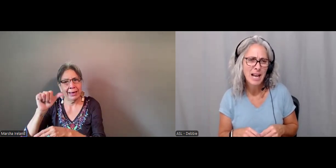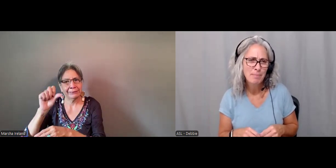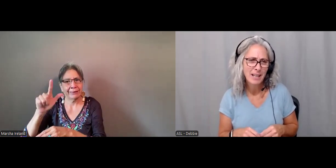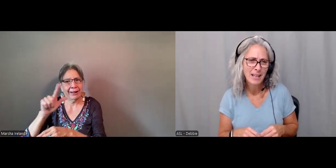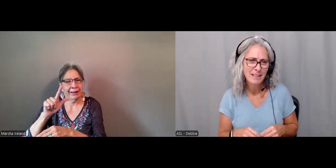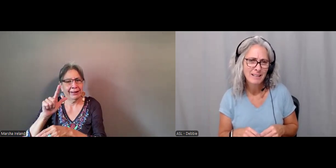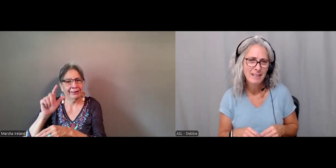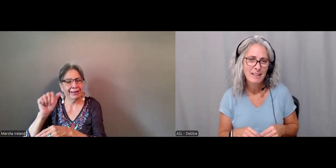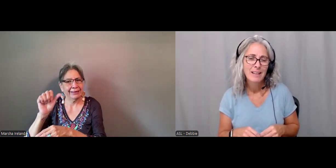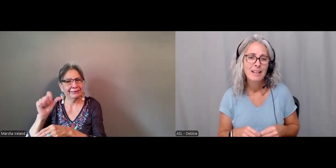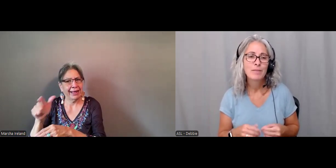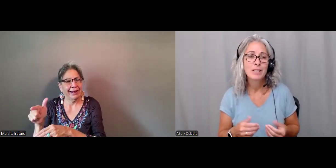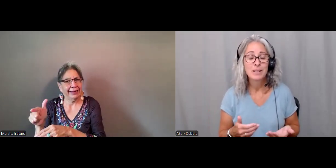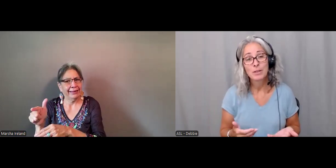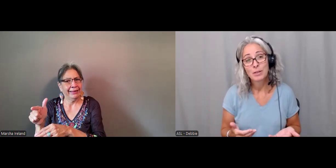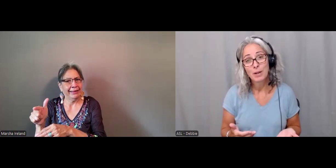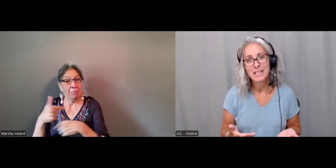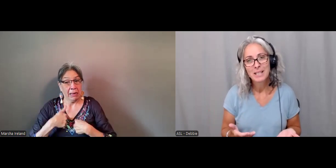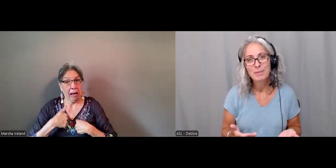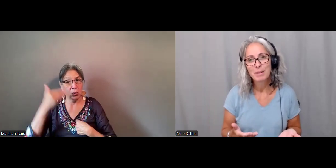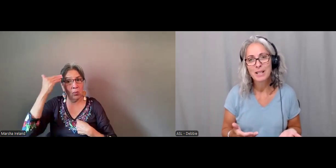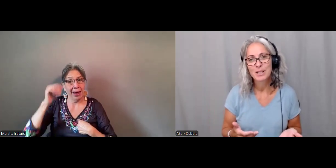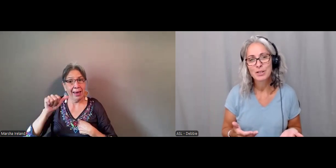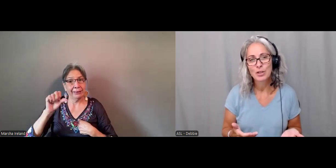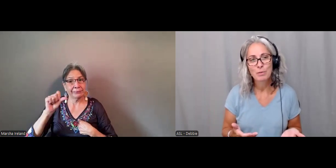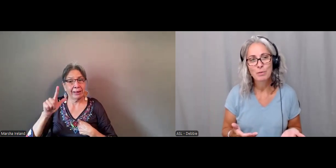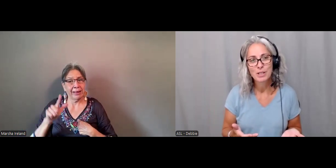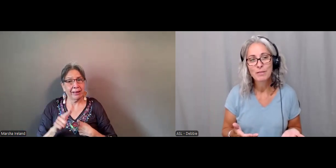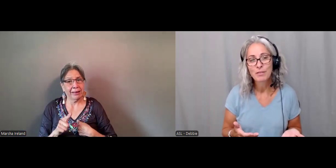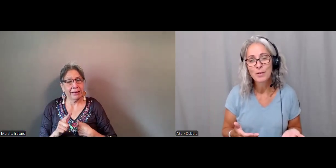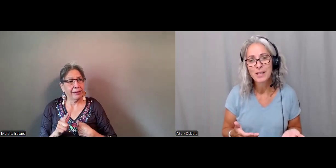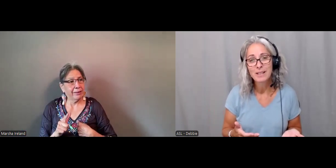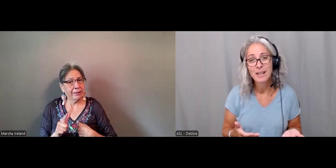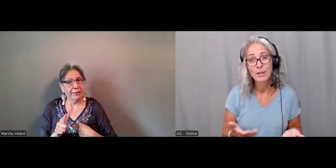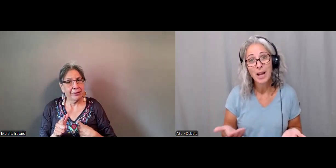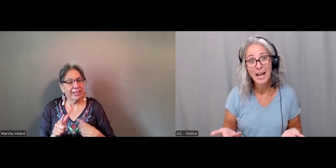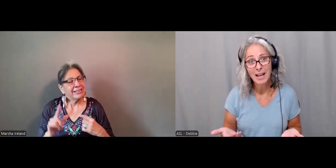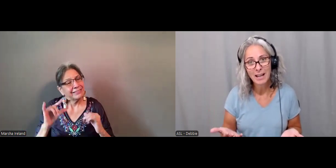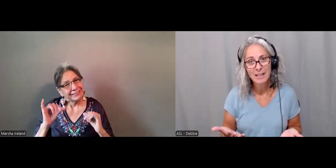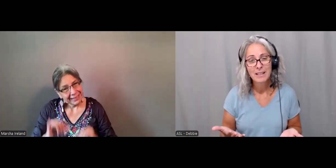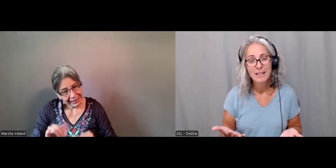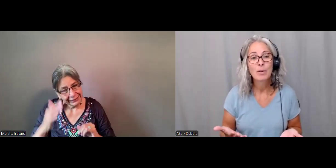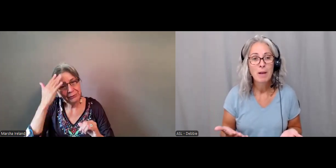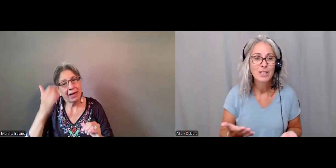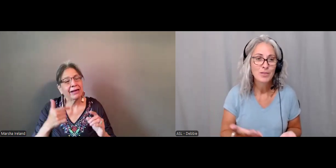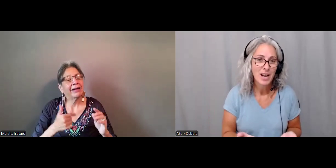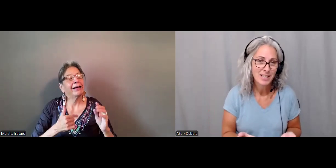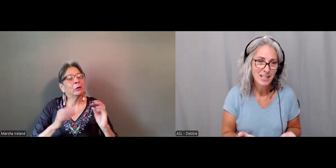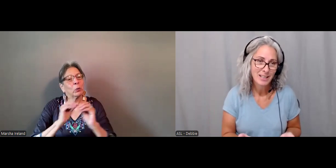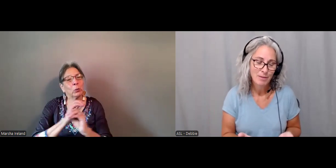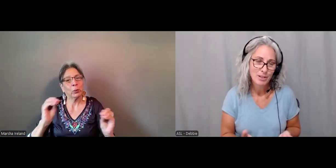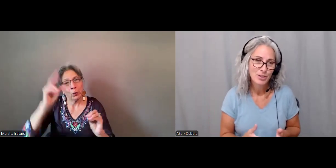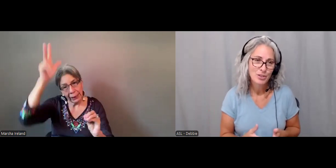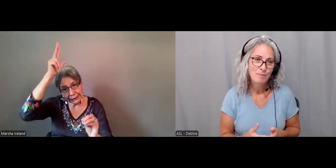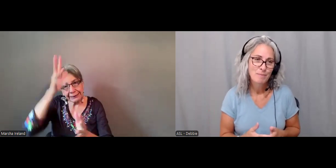this was happening. And it was quite simply because the interpreter wasn't fluent in Oneida, never mind Oneida